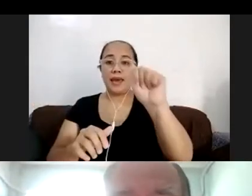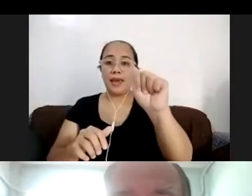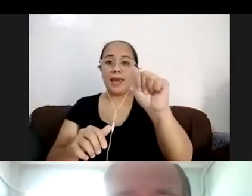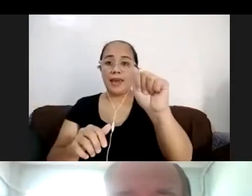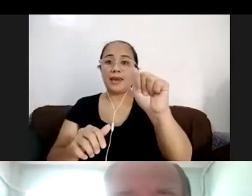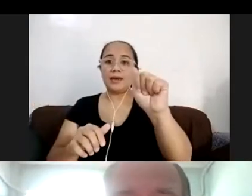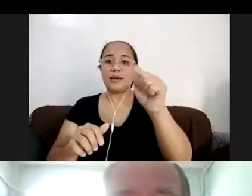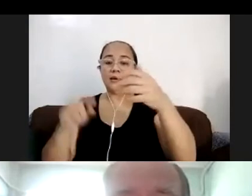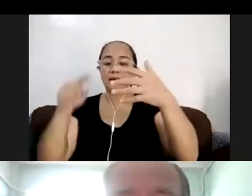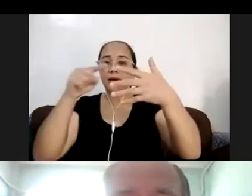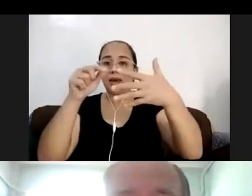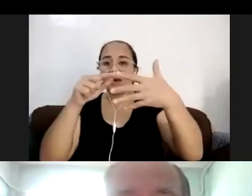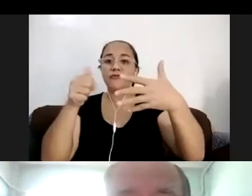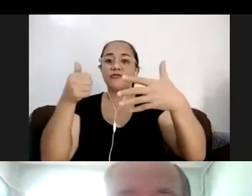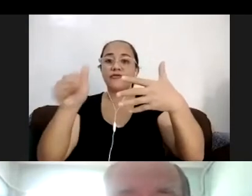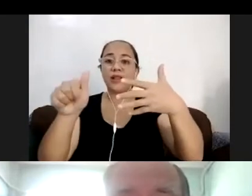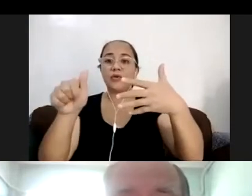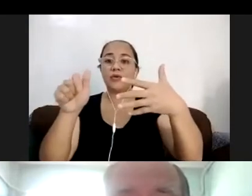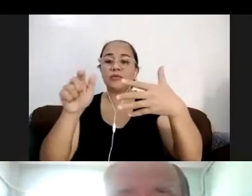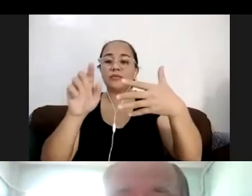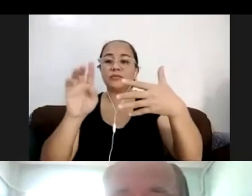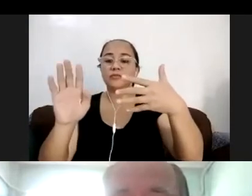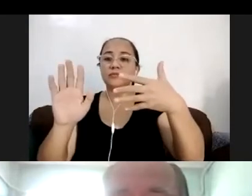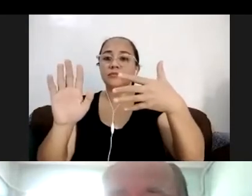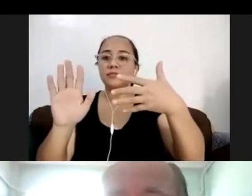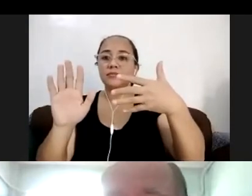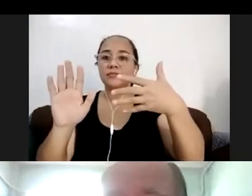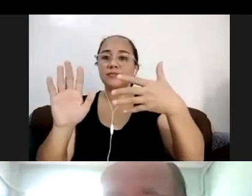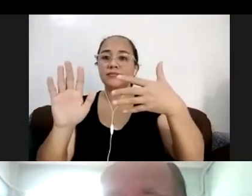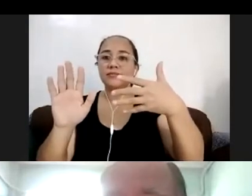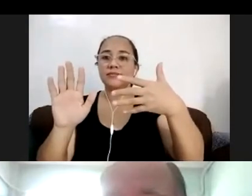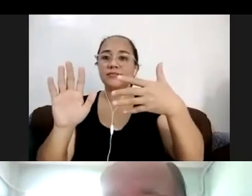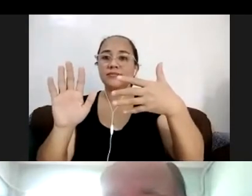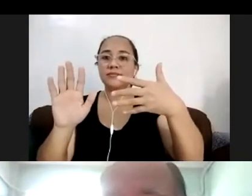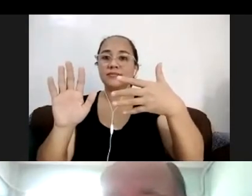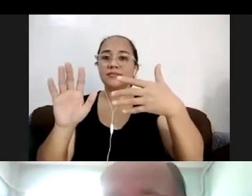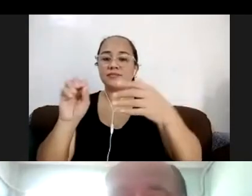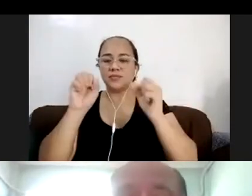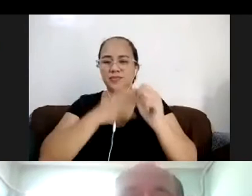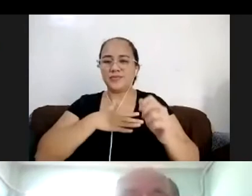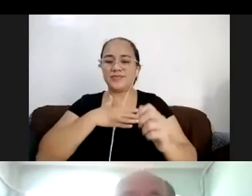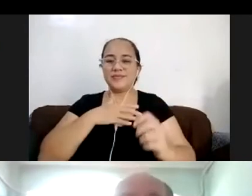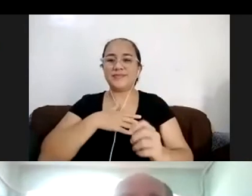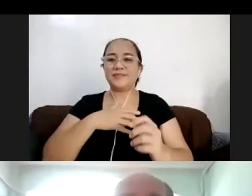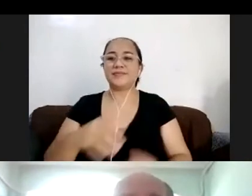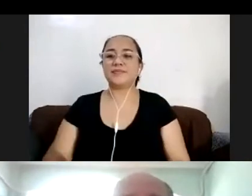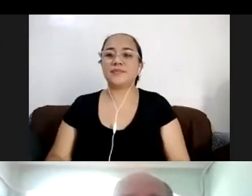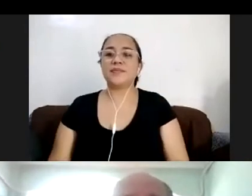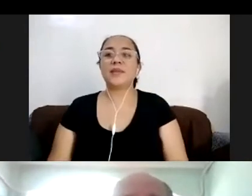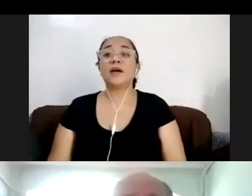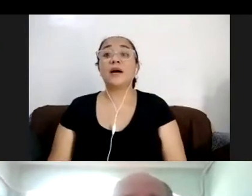word order in FSL. This is Shaq. Excuse me, sir. Would you mind zooming in? The text is a little bit